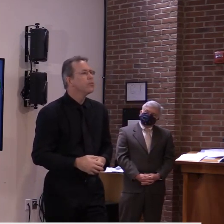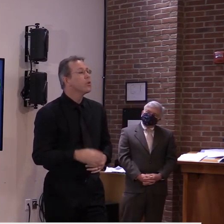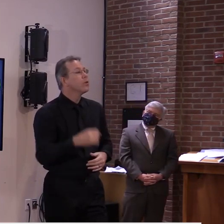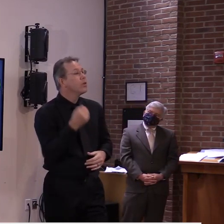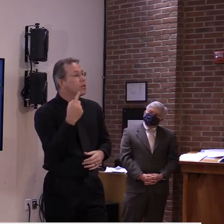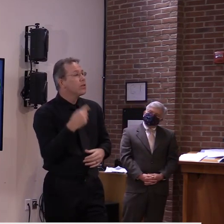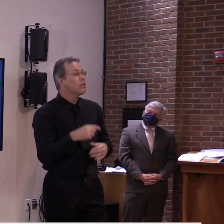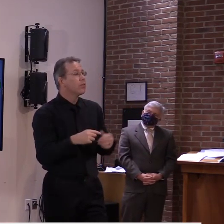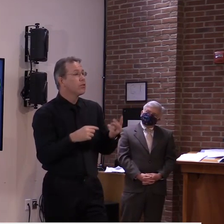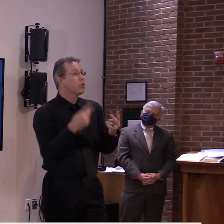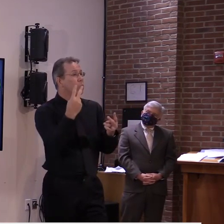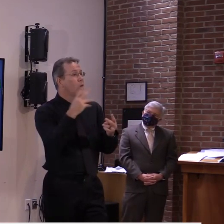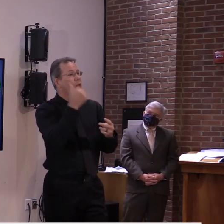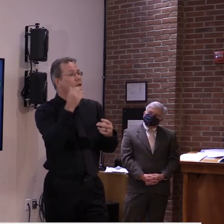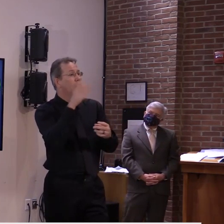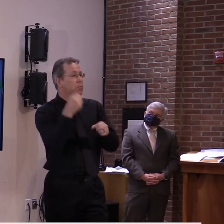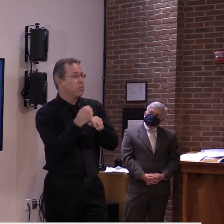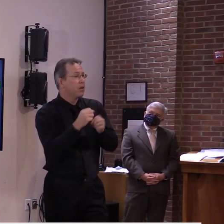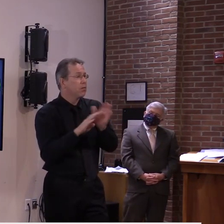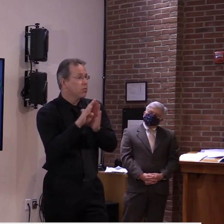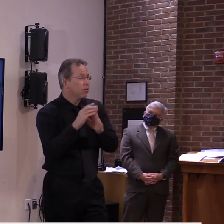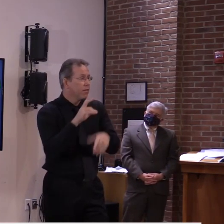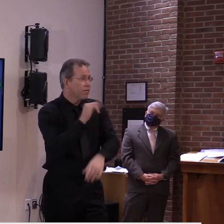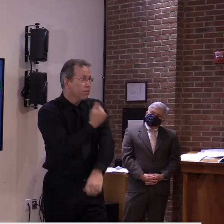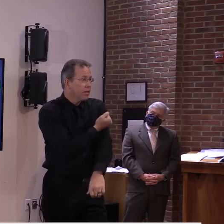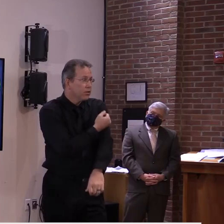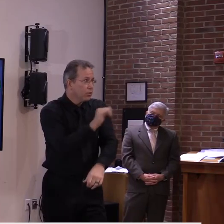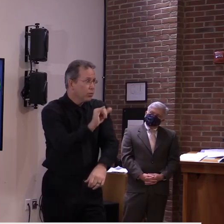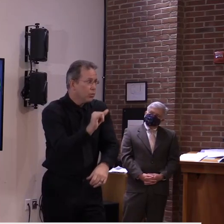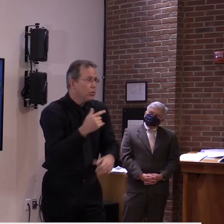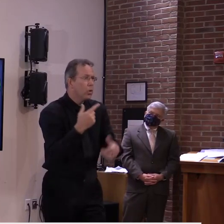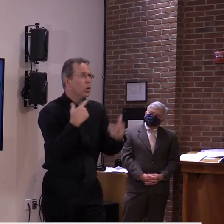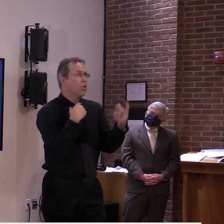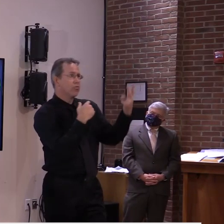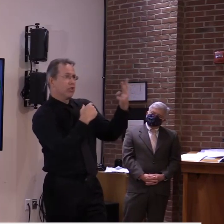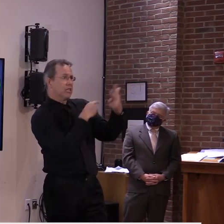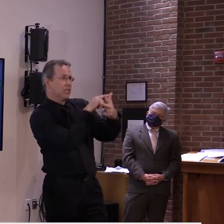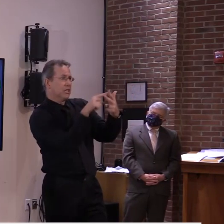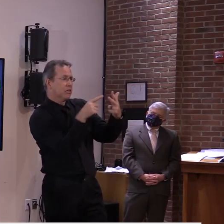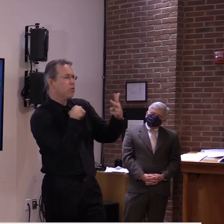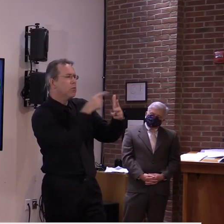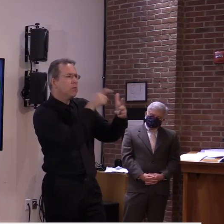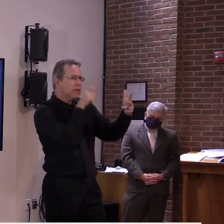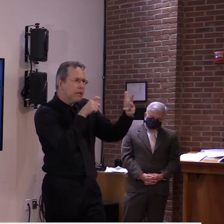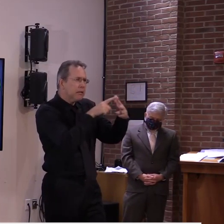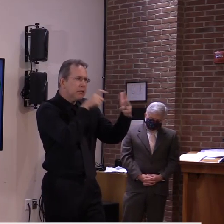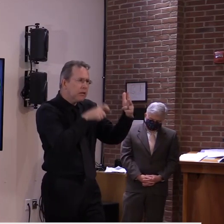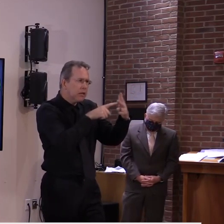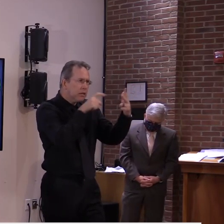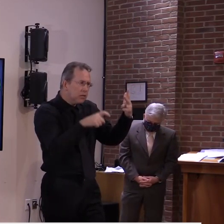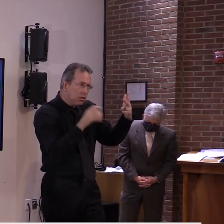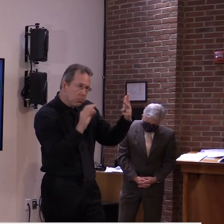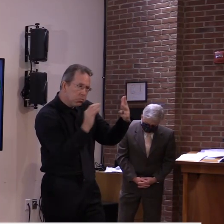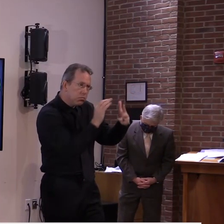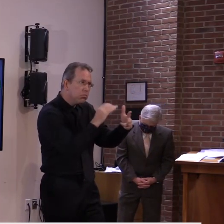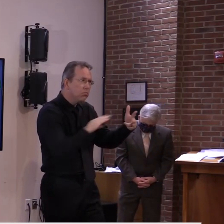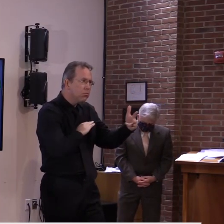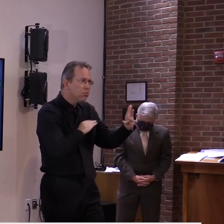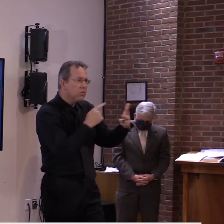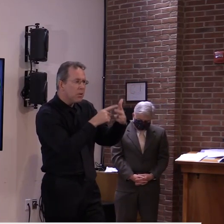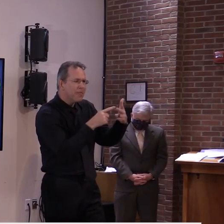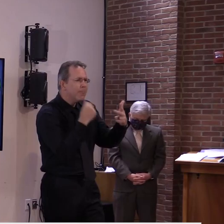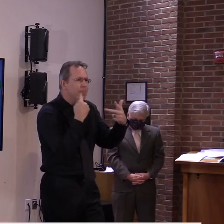some of the other phase three studies will come to completion. They will also go through the same review process and authorization process and